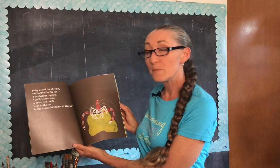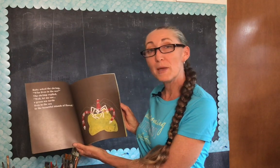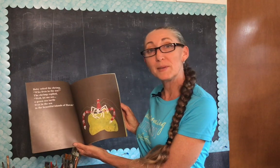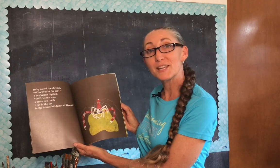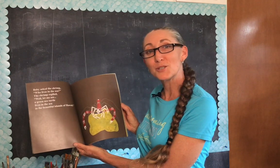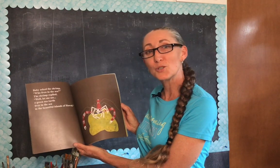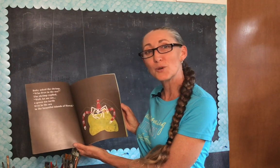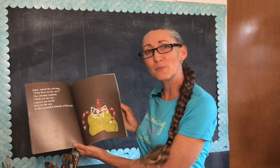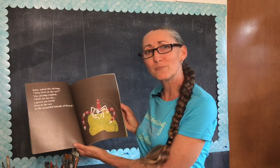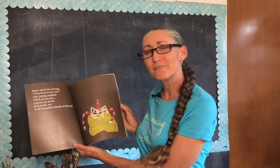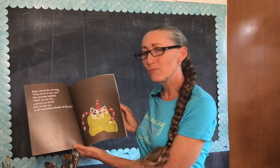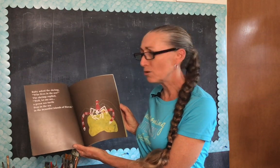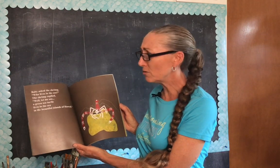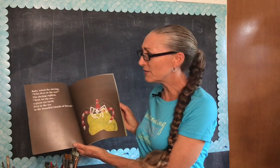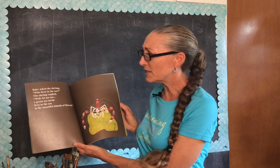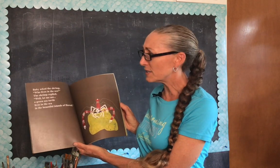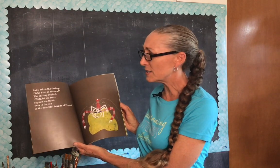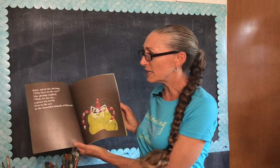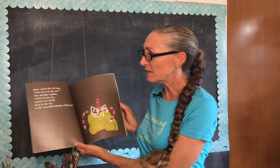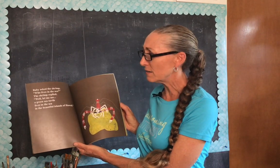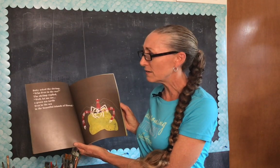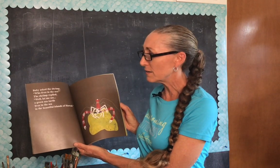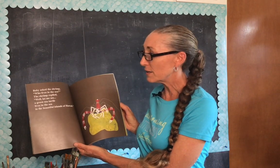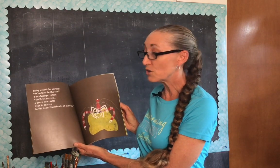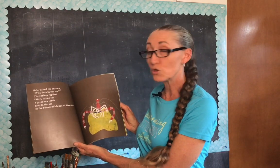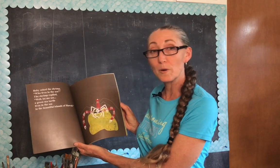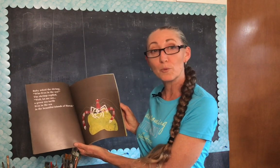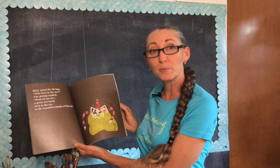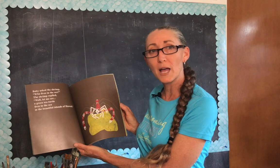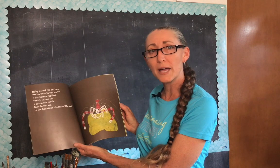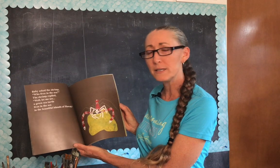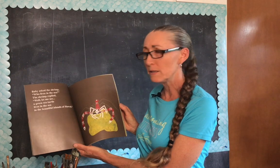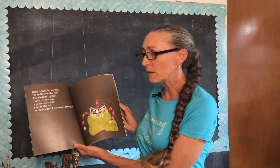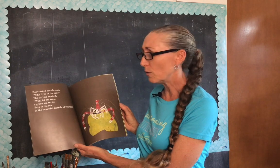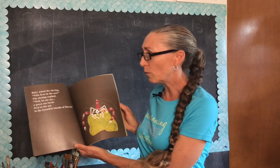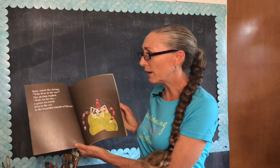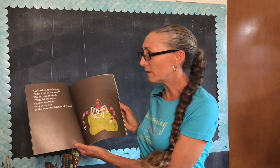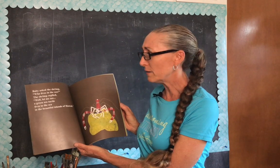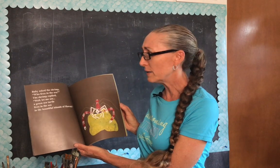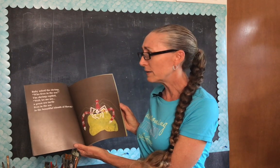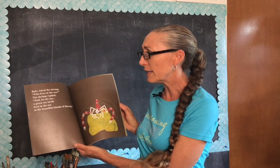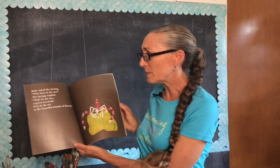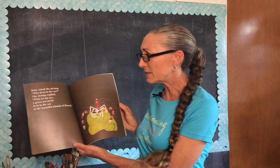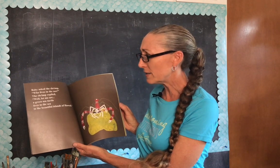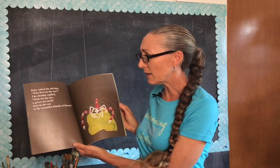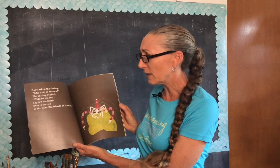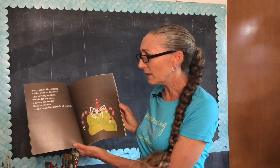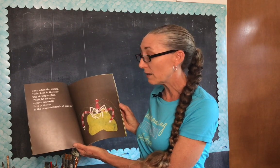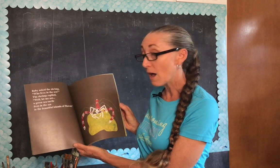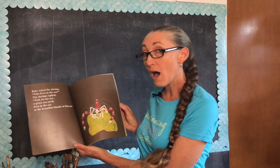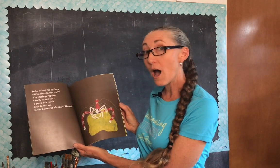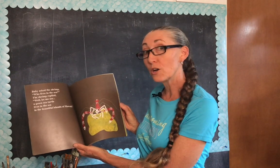Baby asked the shrimp, "Who lives in the sea?" The shrimp replied, "Well, let me see. A